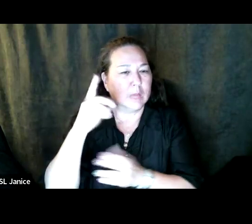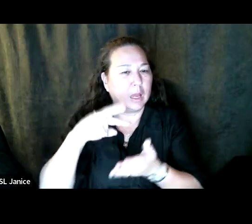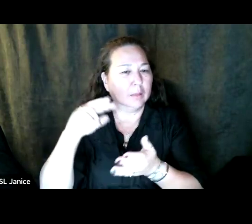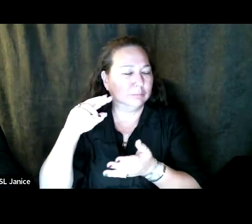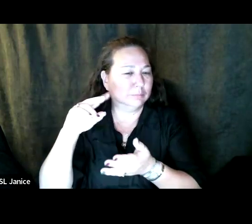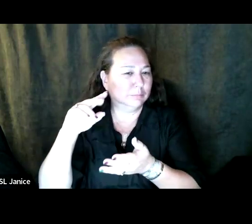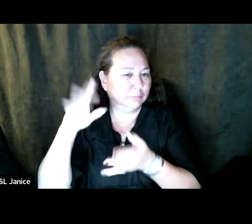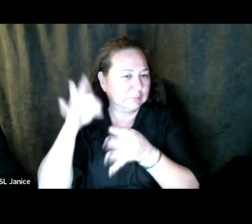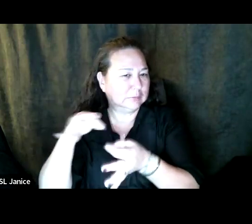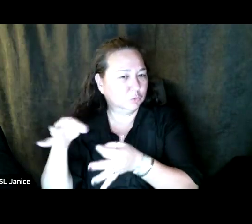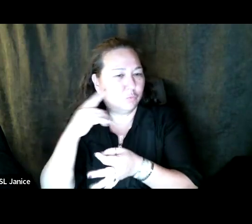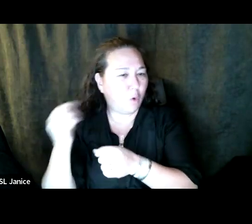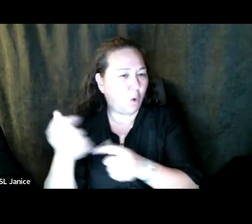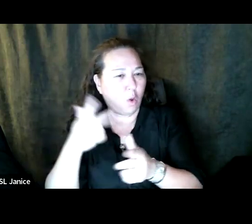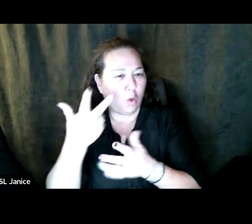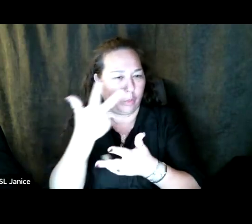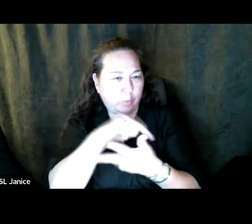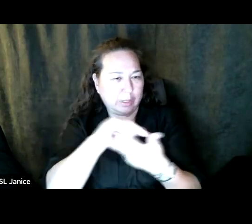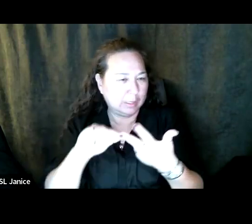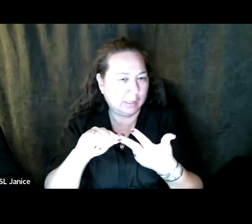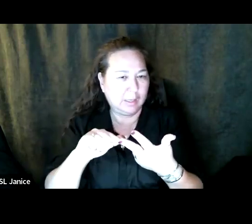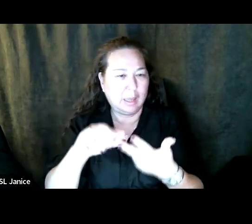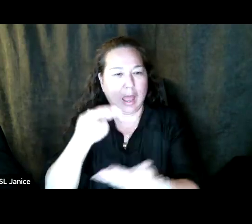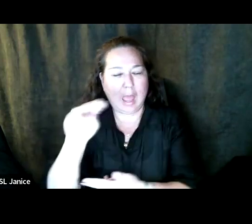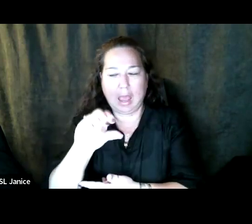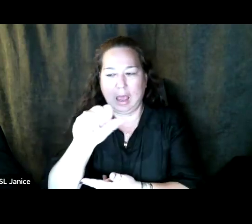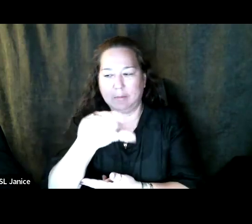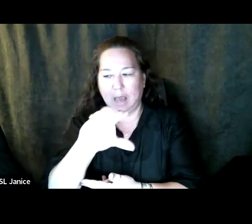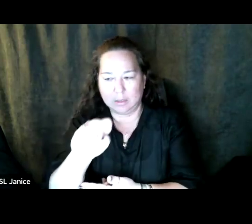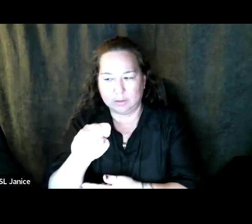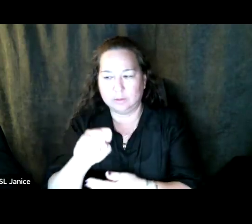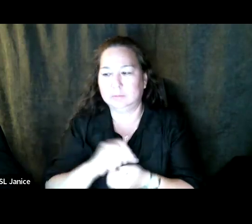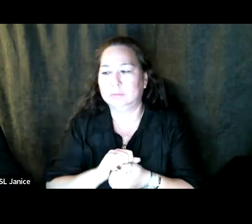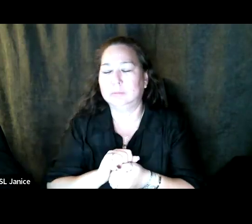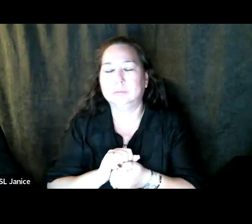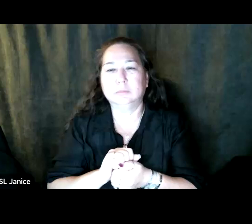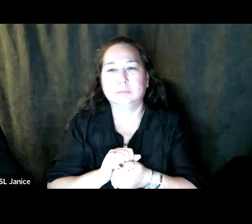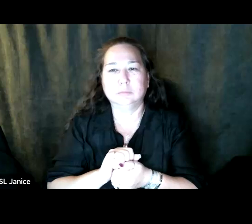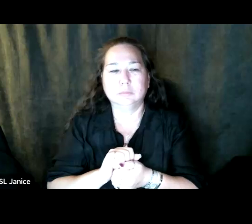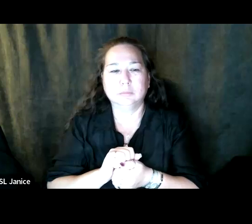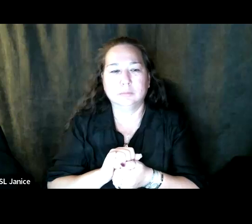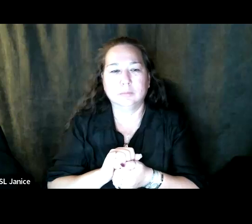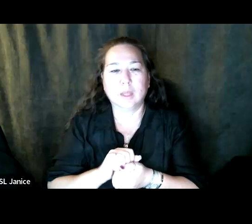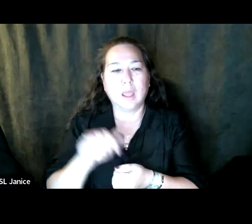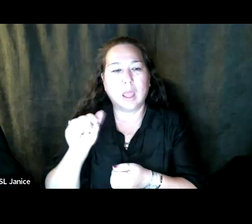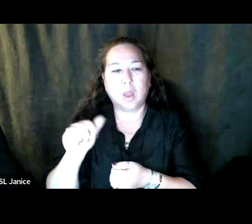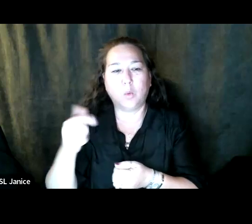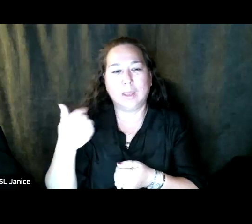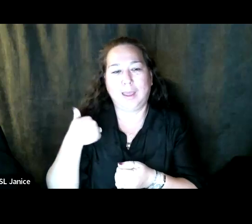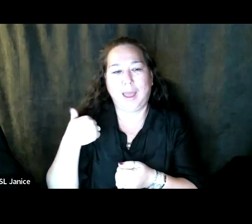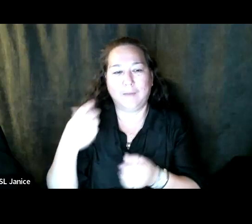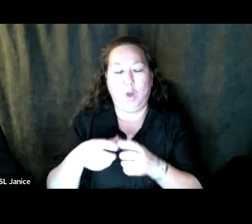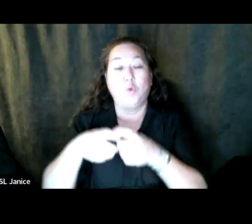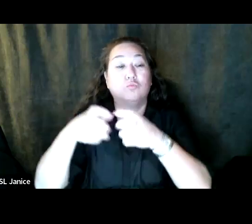growing population of students with disabilities and multilingual learners. And we have a